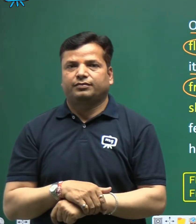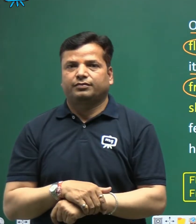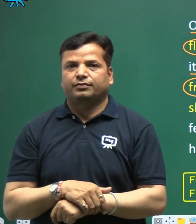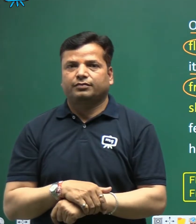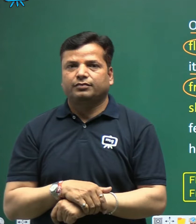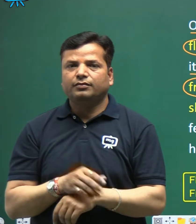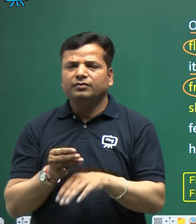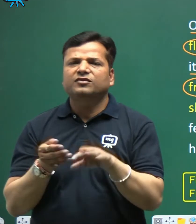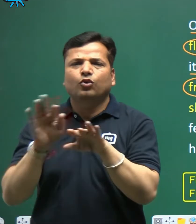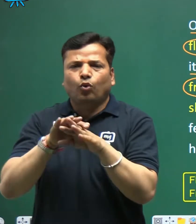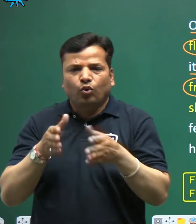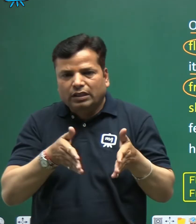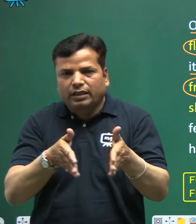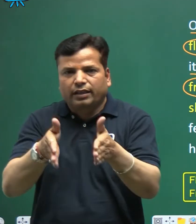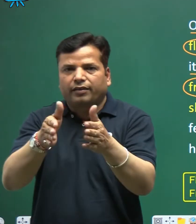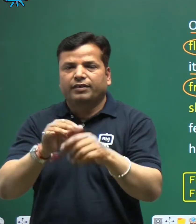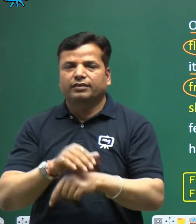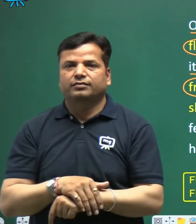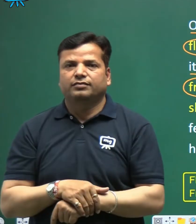On the way,